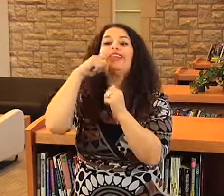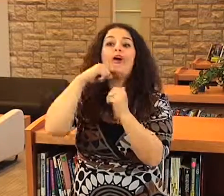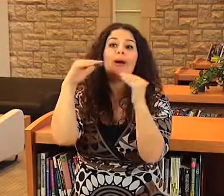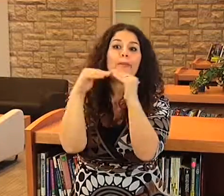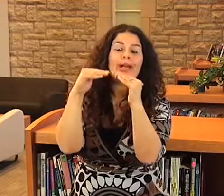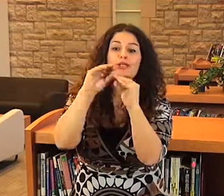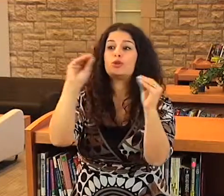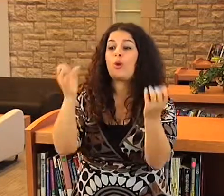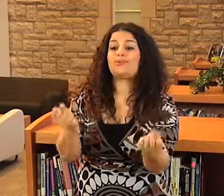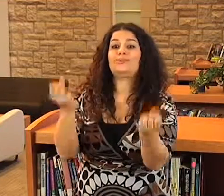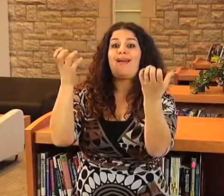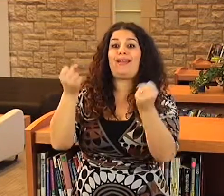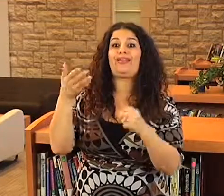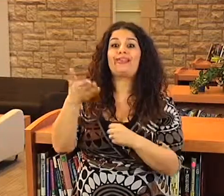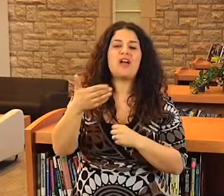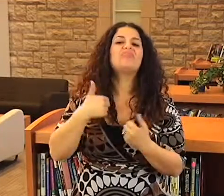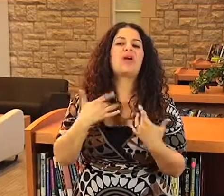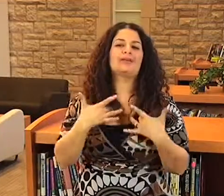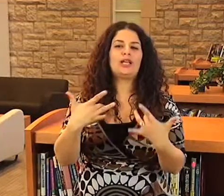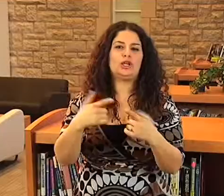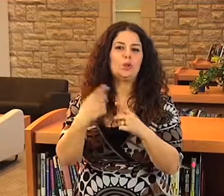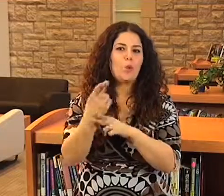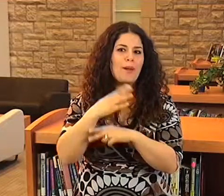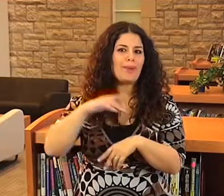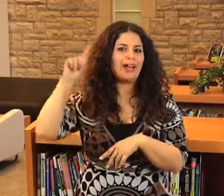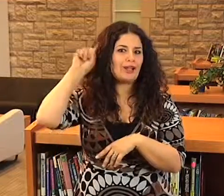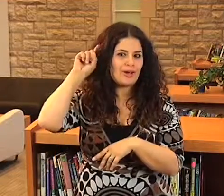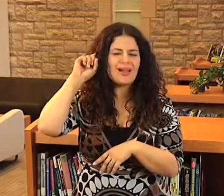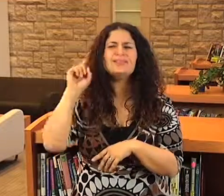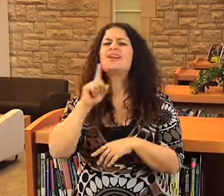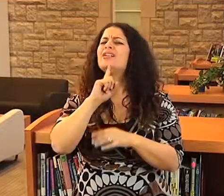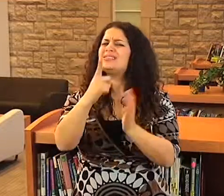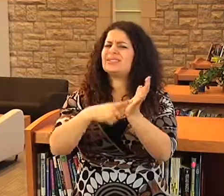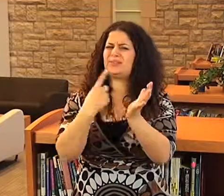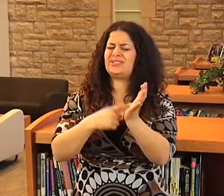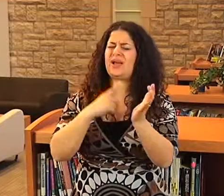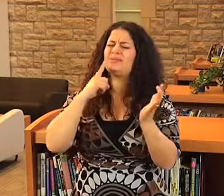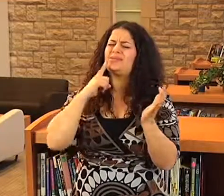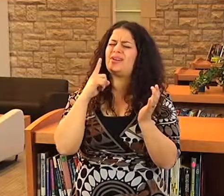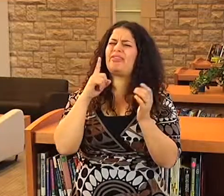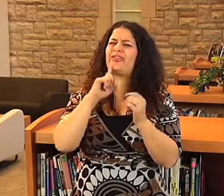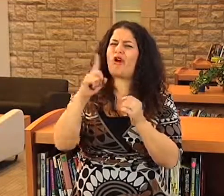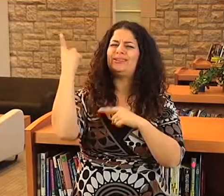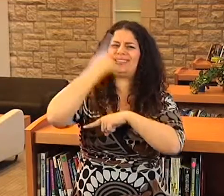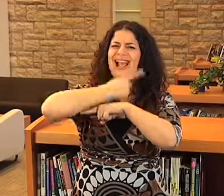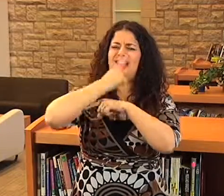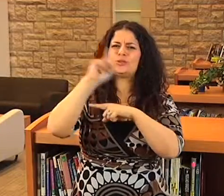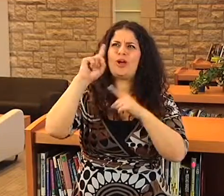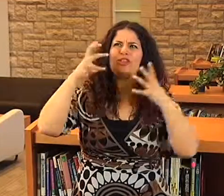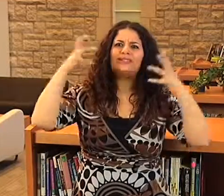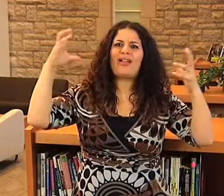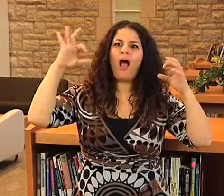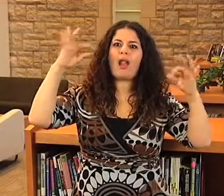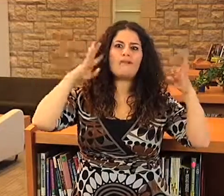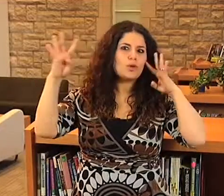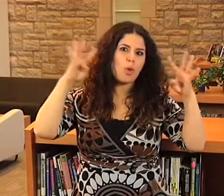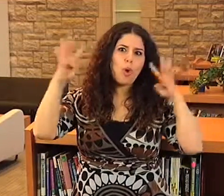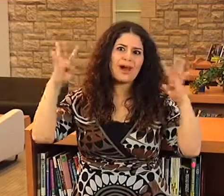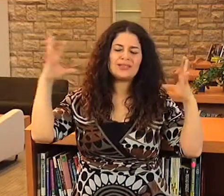to work, or if I'm with hearing peers, and there's no signing, then I tend to use my hearing aids. The other day,